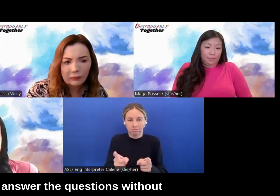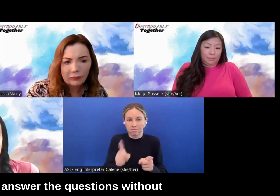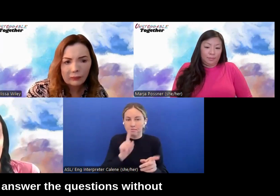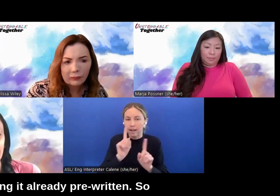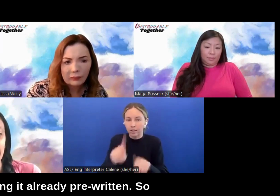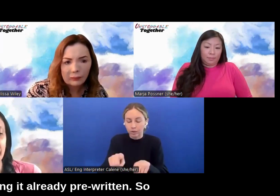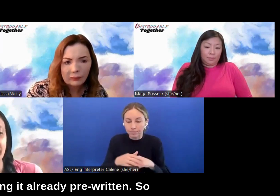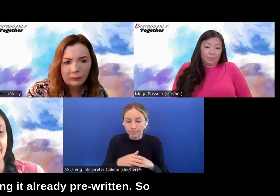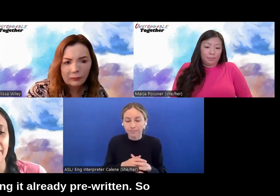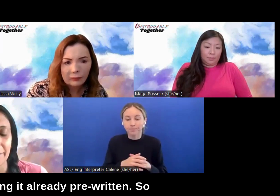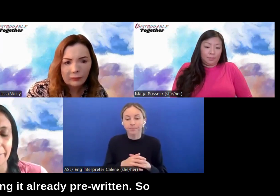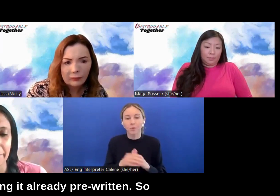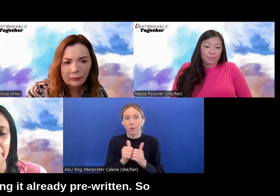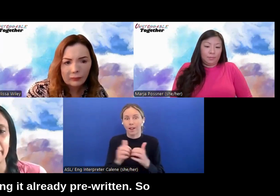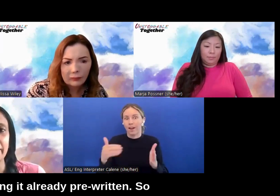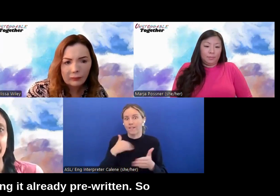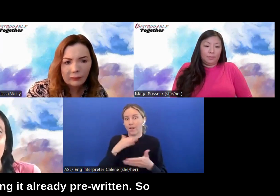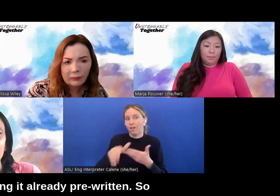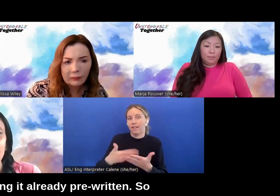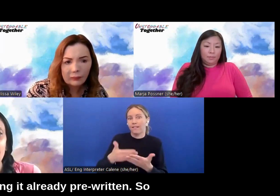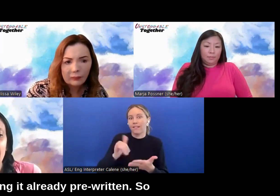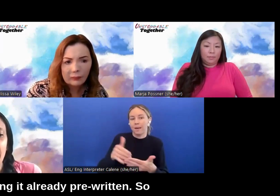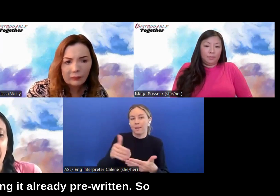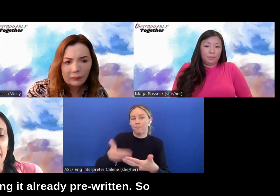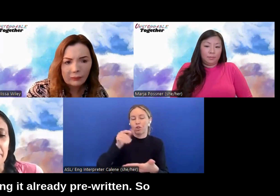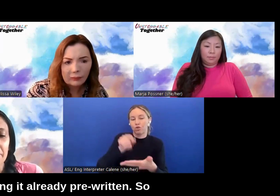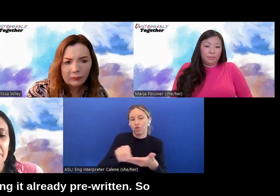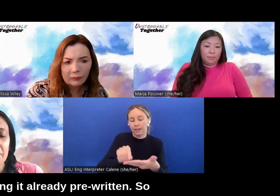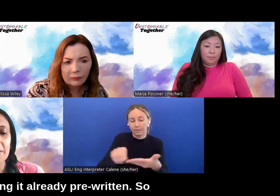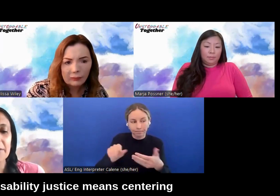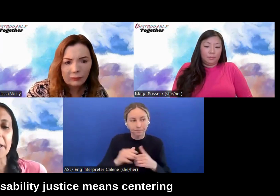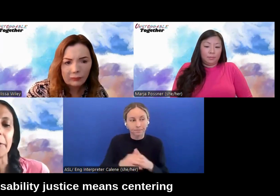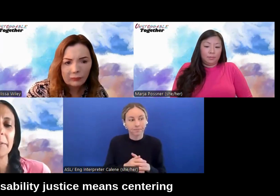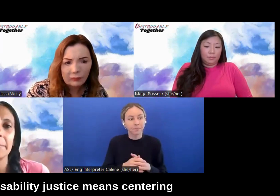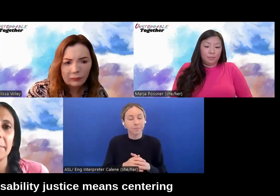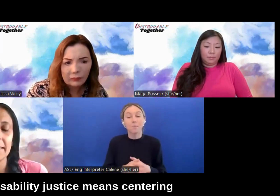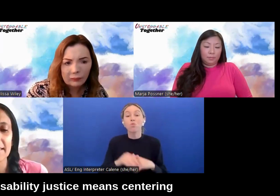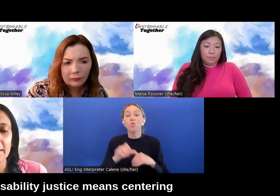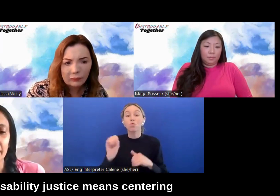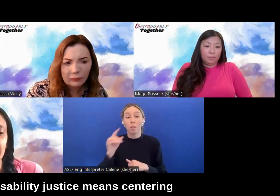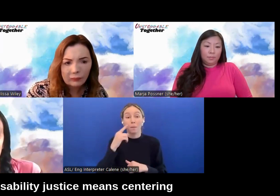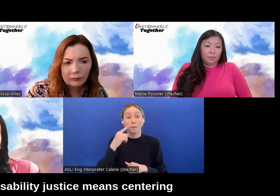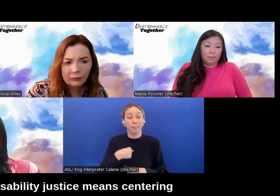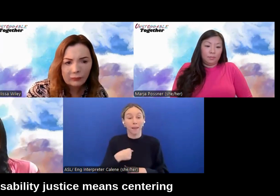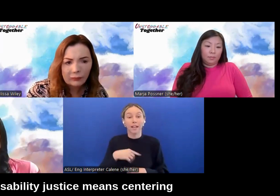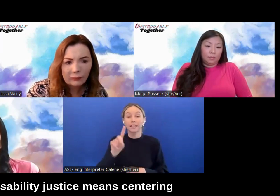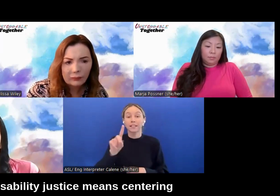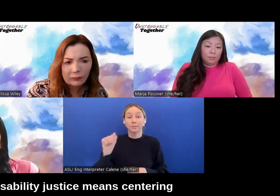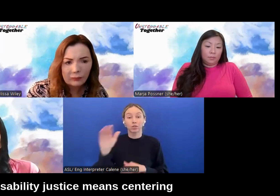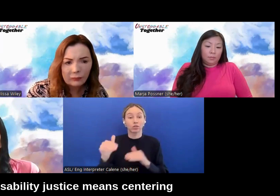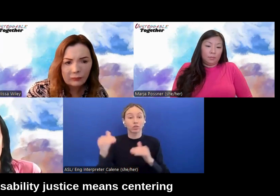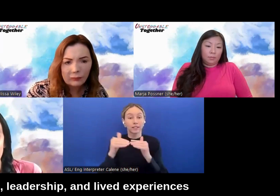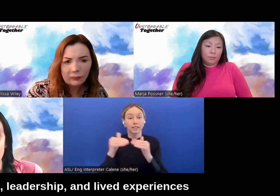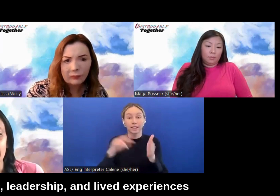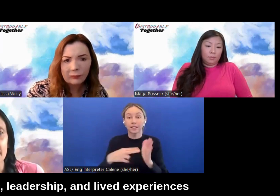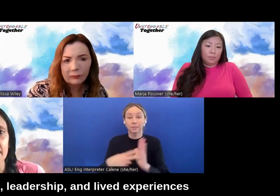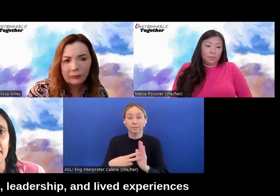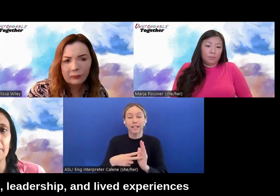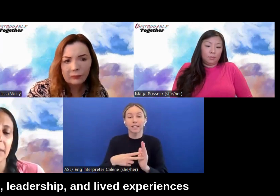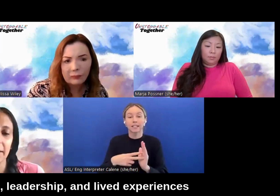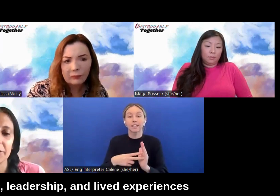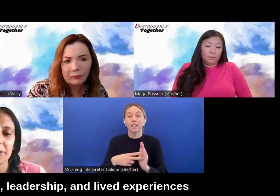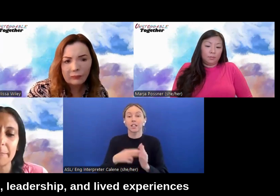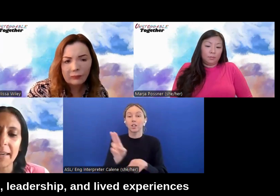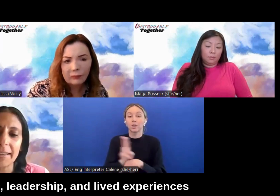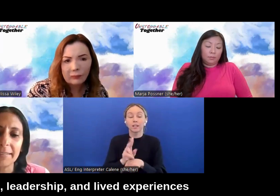questions without having it already pre-written. So to me, disability justice means centering the